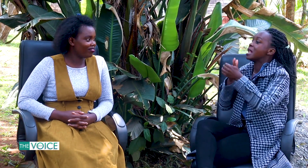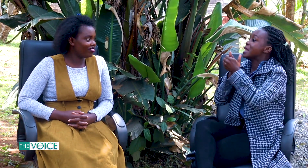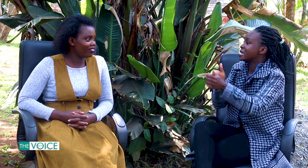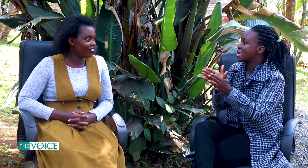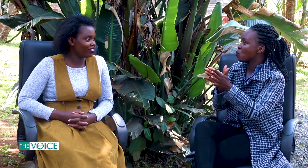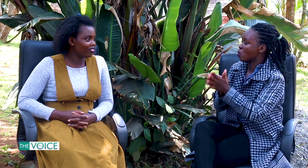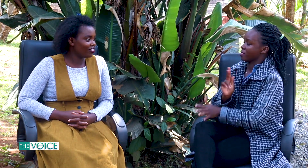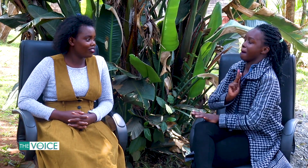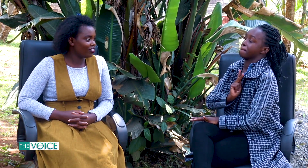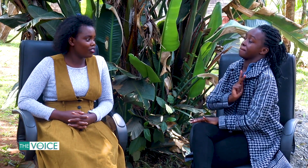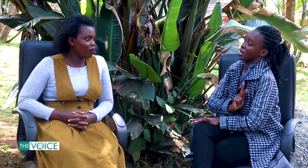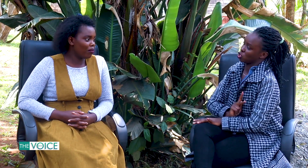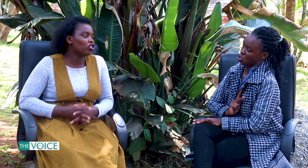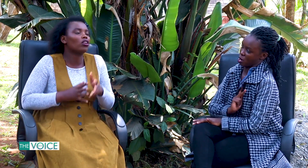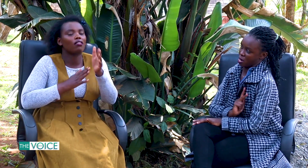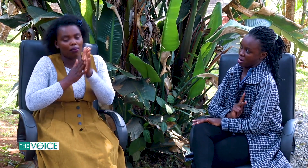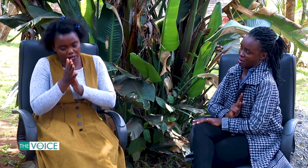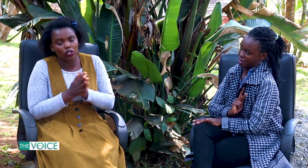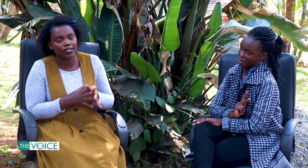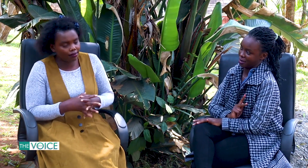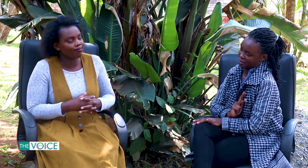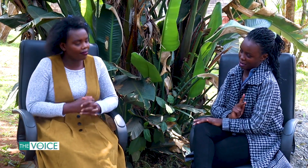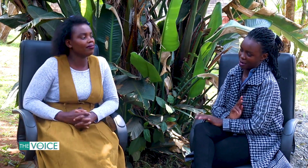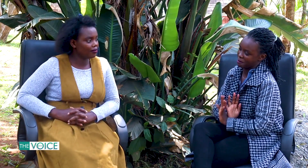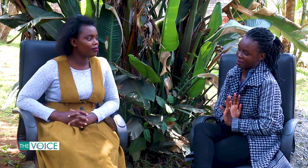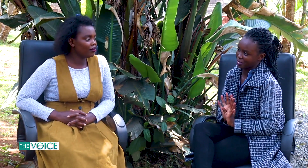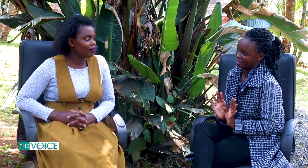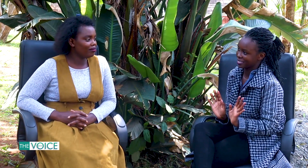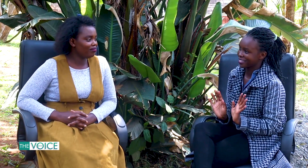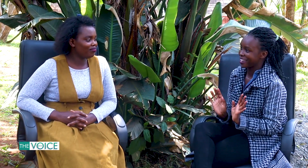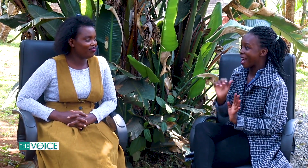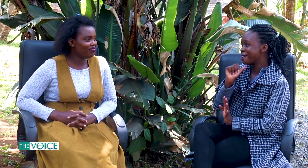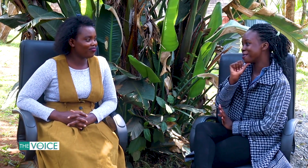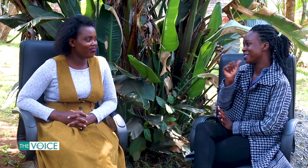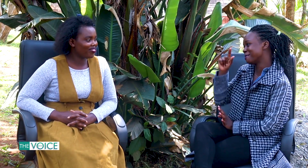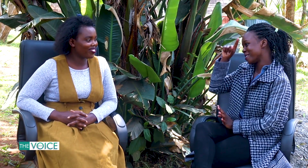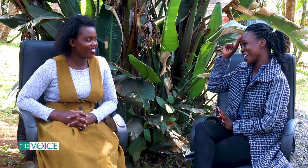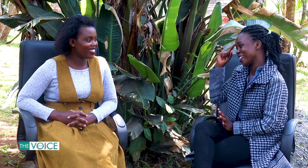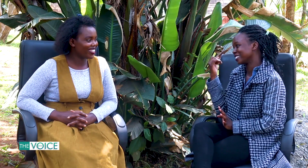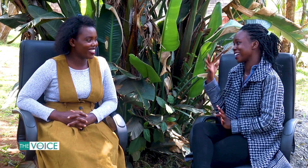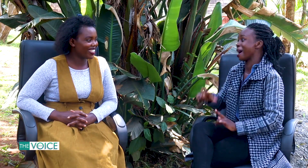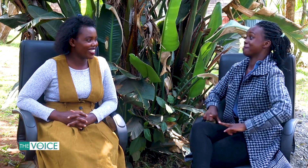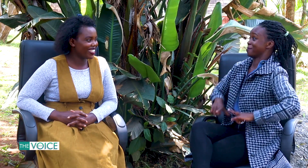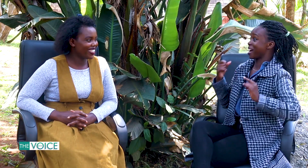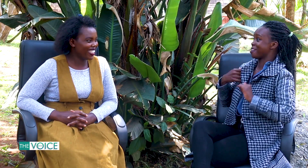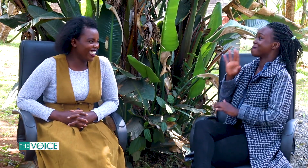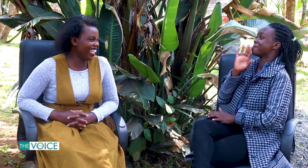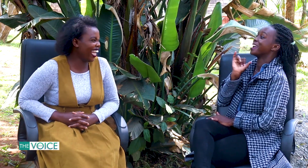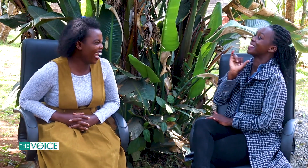to be leading with compassion. And that is very important, because